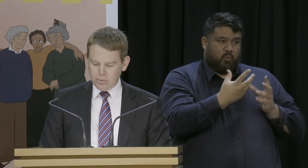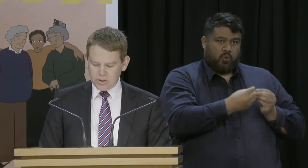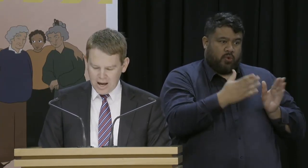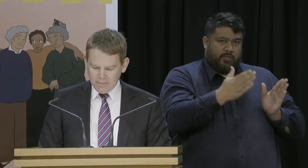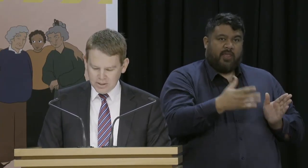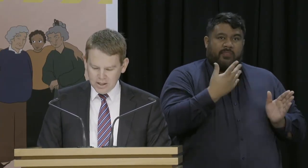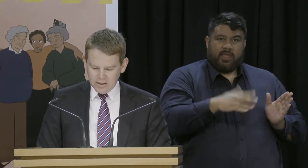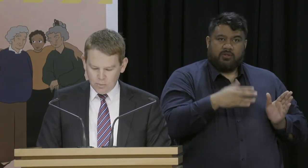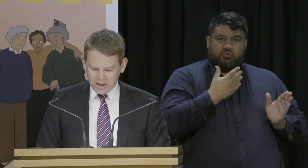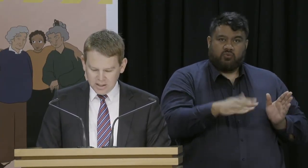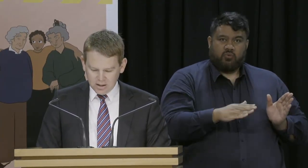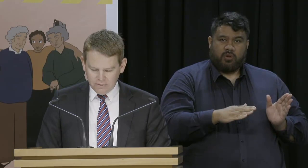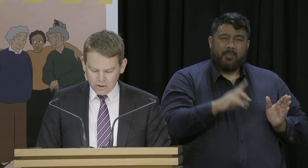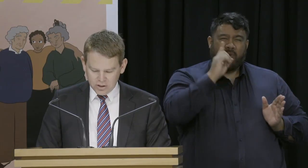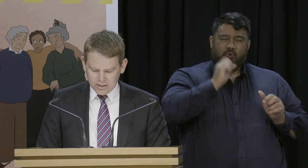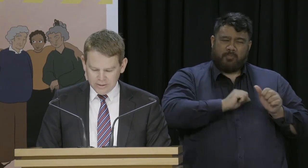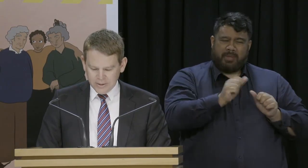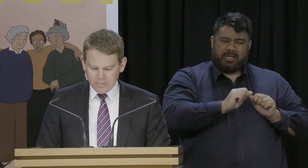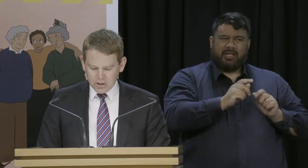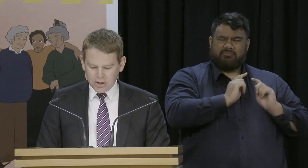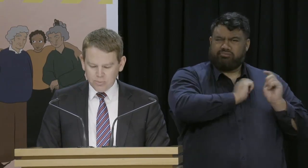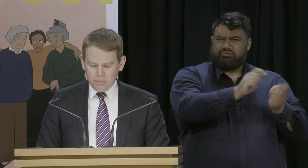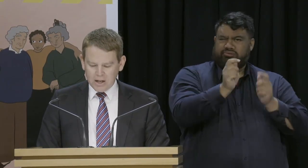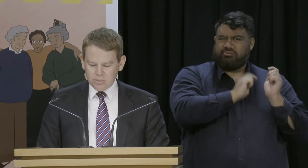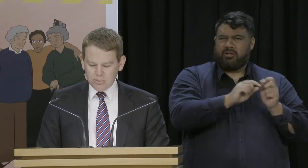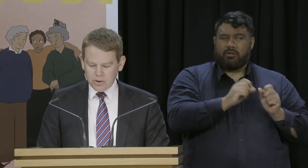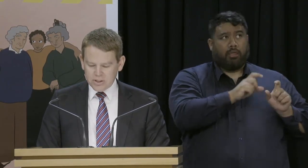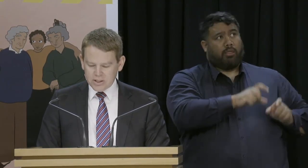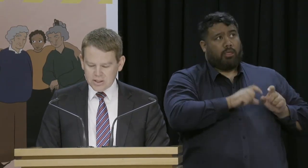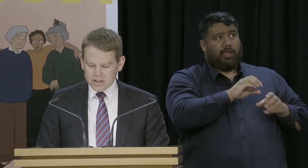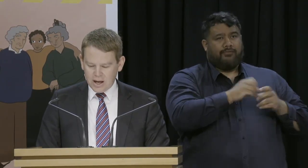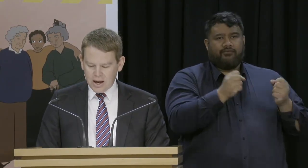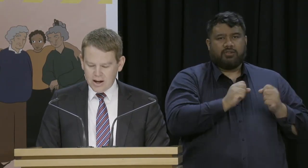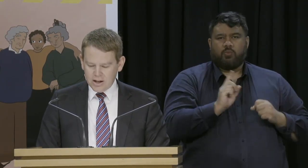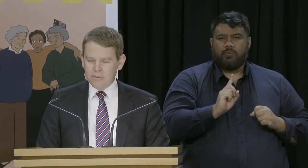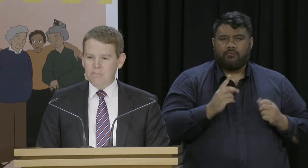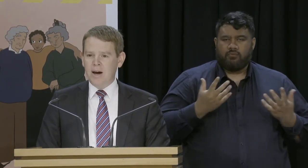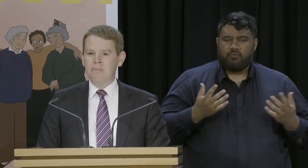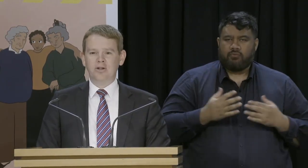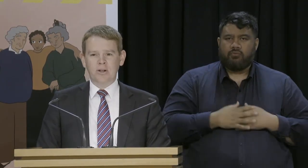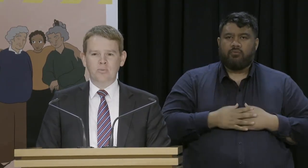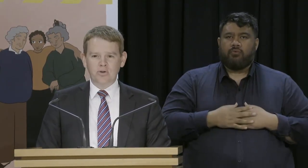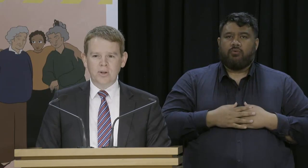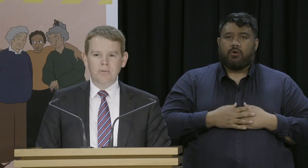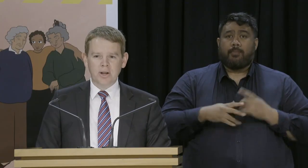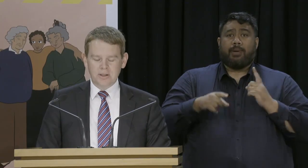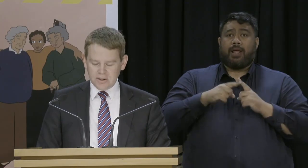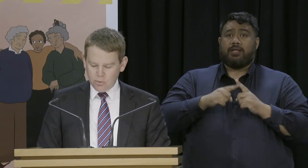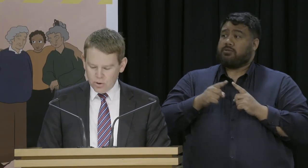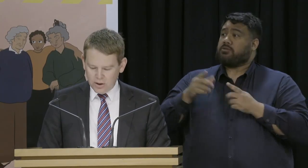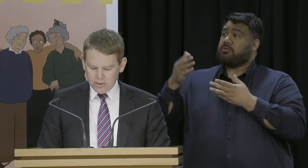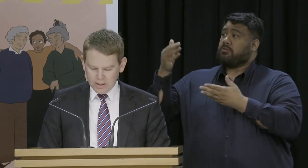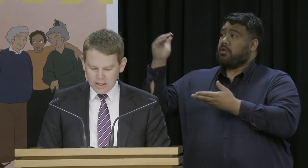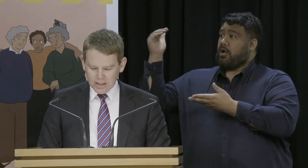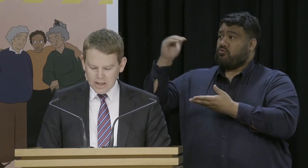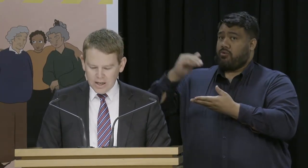in people's arms than waiting in fridges. Transport management processes are now much more streamlined than they